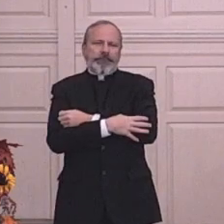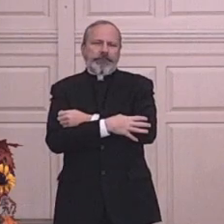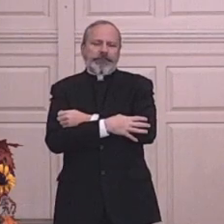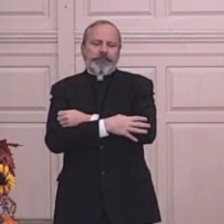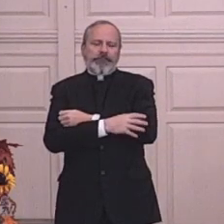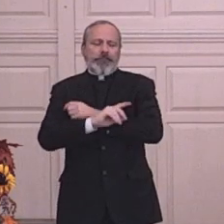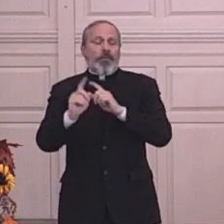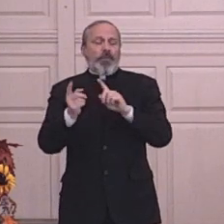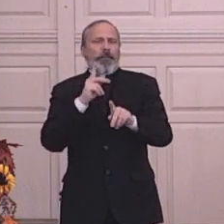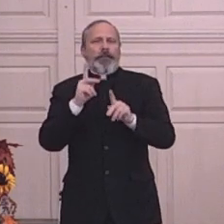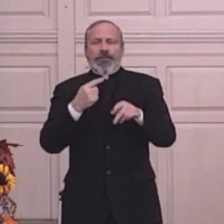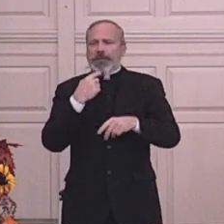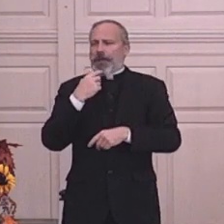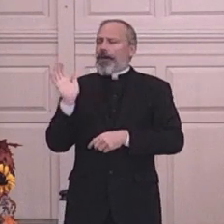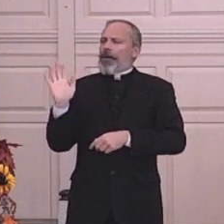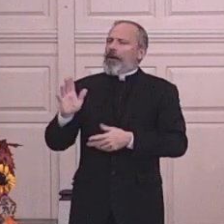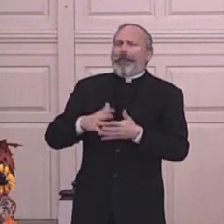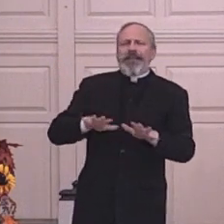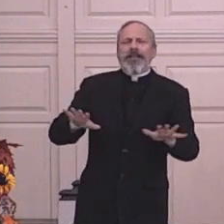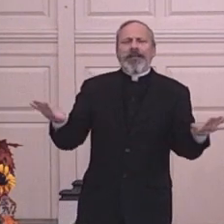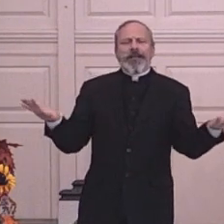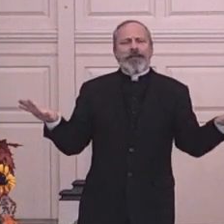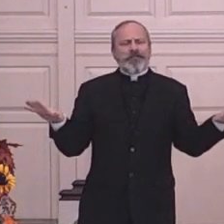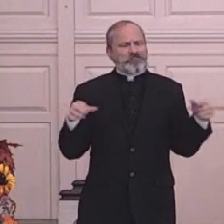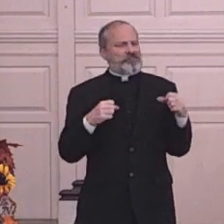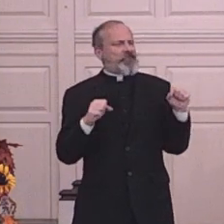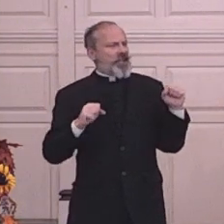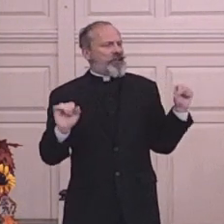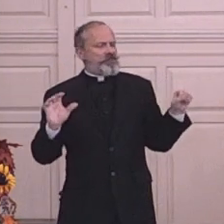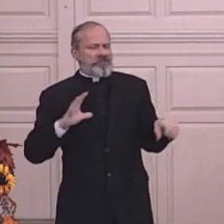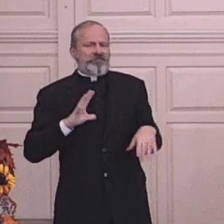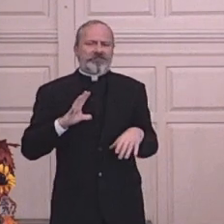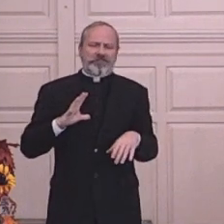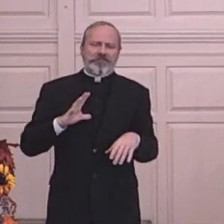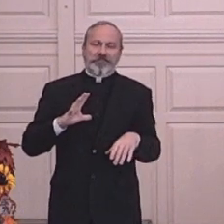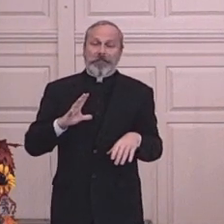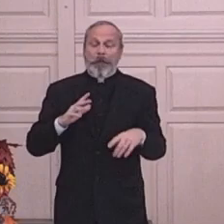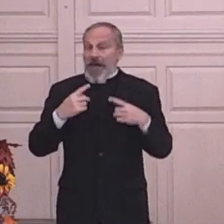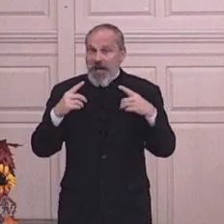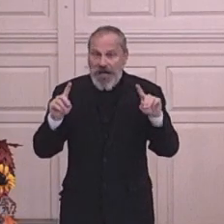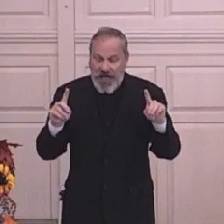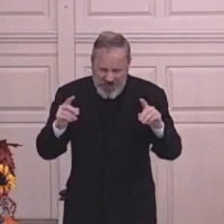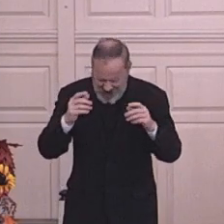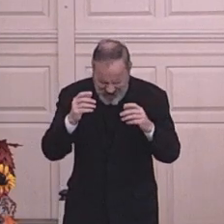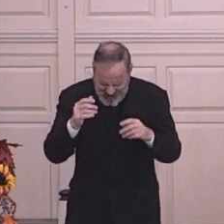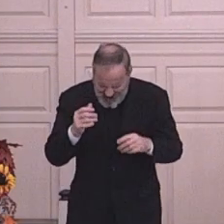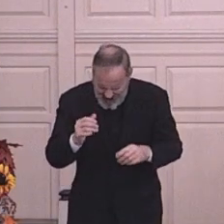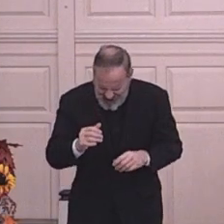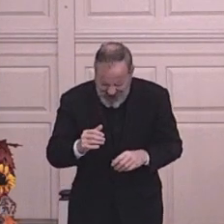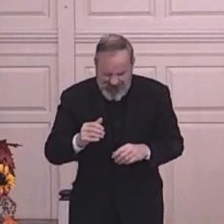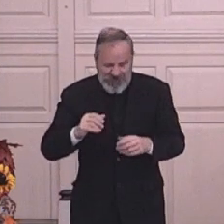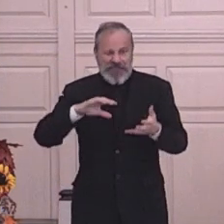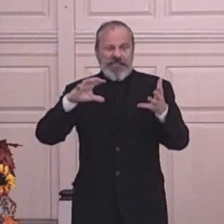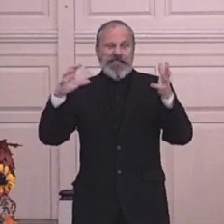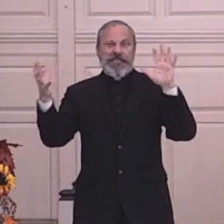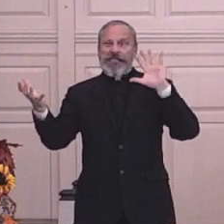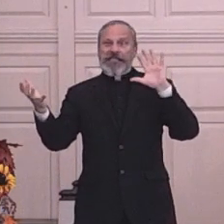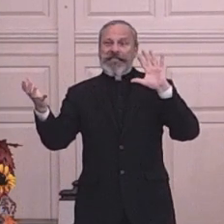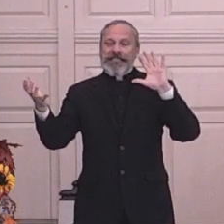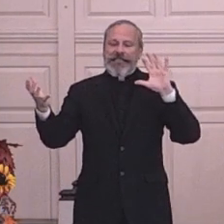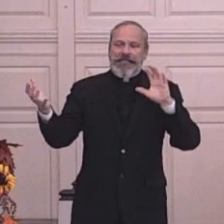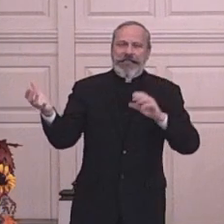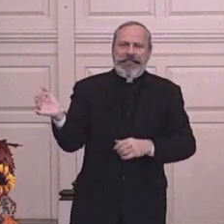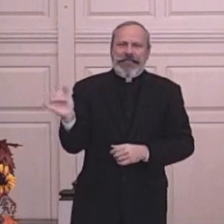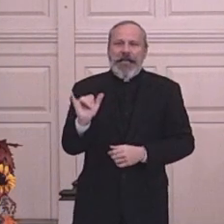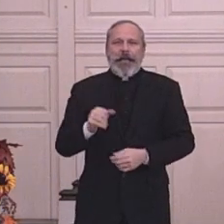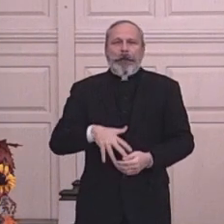When people are saying peace and security, then sudden disaster comes upon them, like